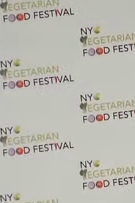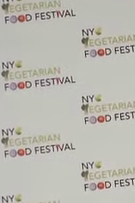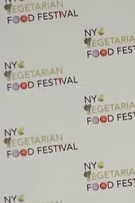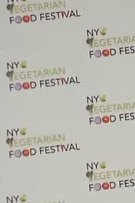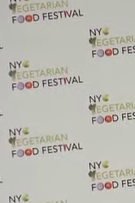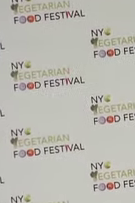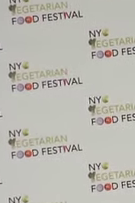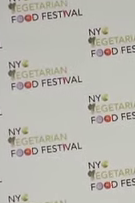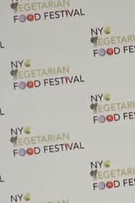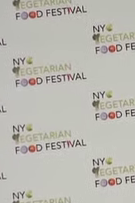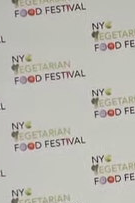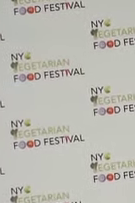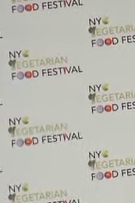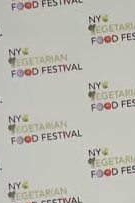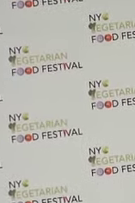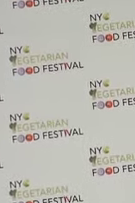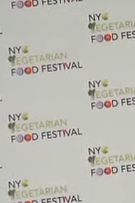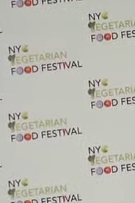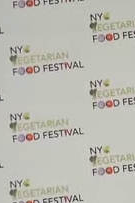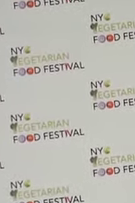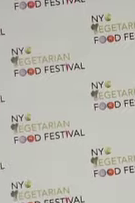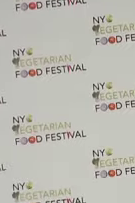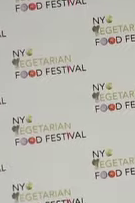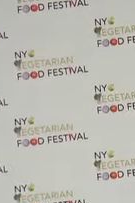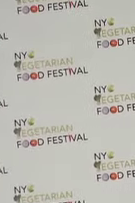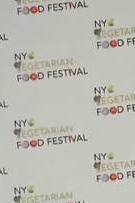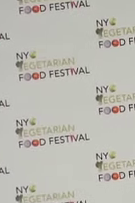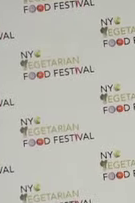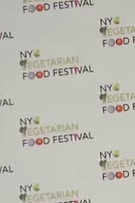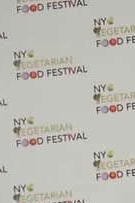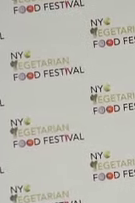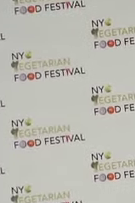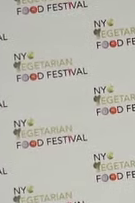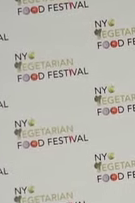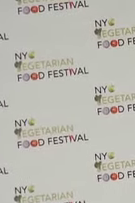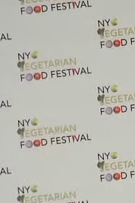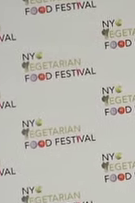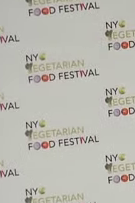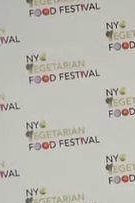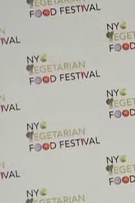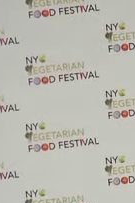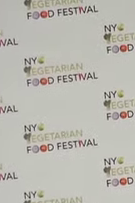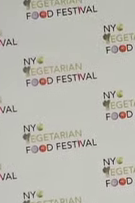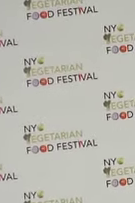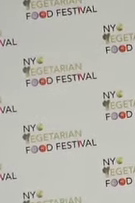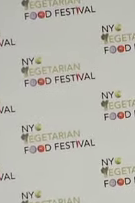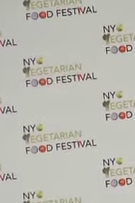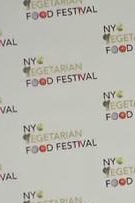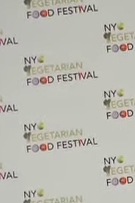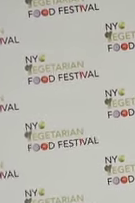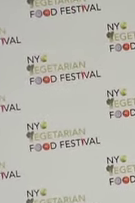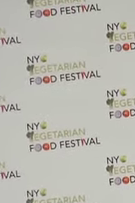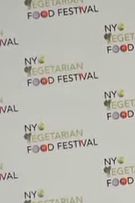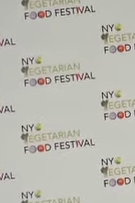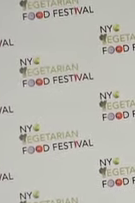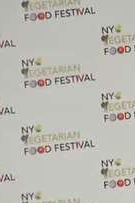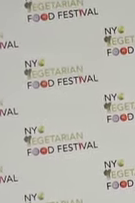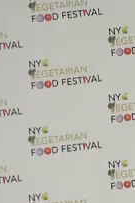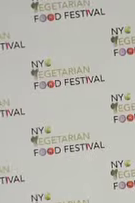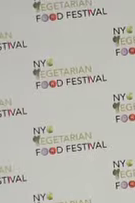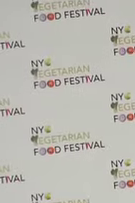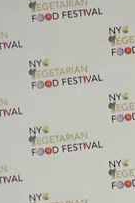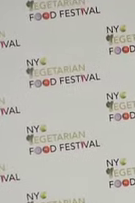one time and save it, and you can communicate it with the world. So you can send it to friends and family and teachers and classmates. So that's a really good way